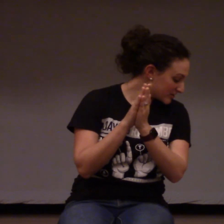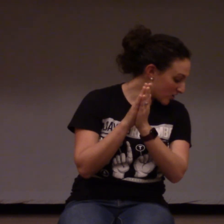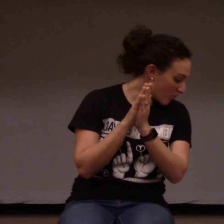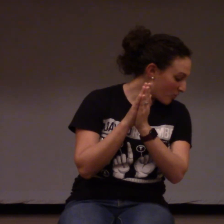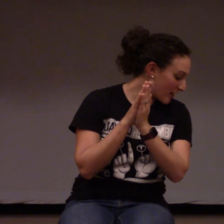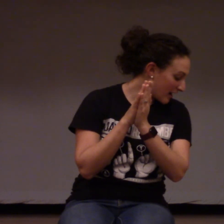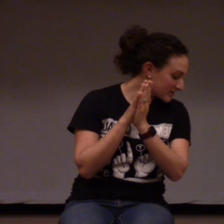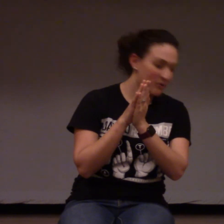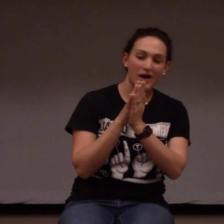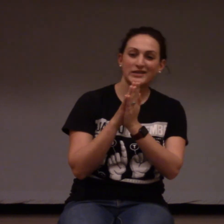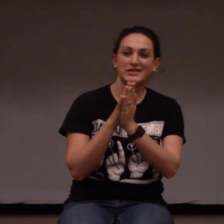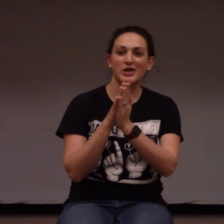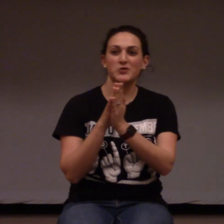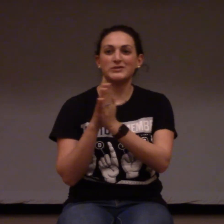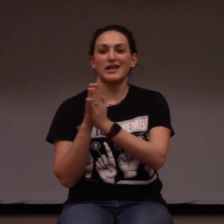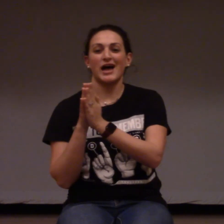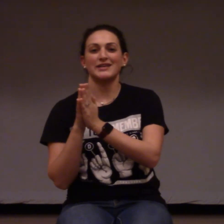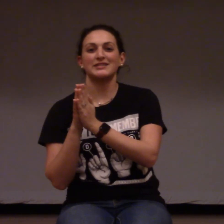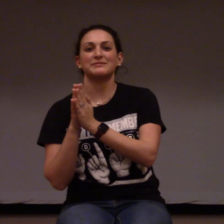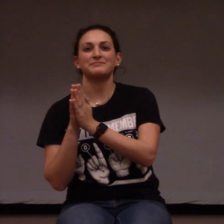So what else I wanted to tell you was that